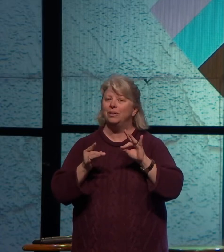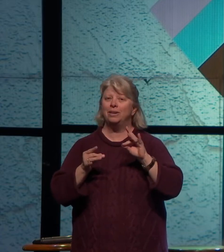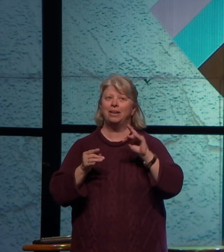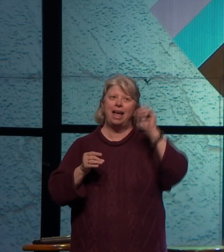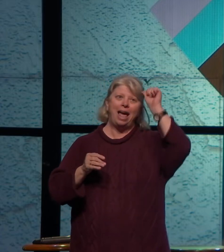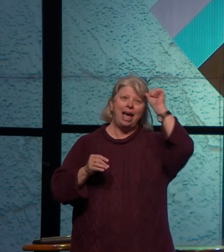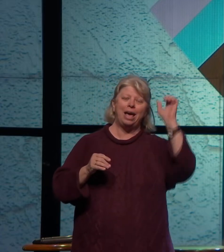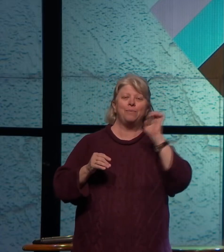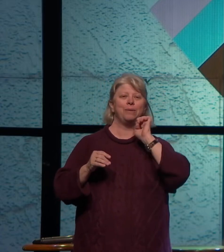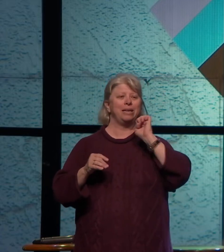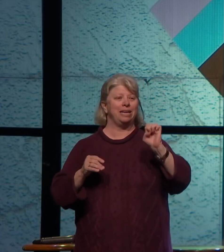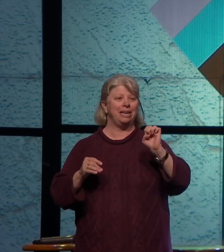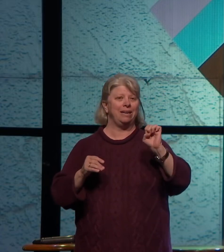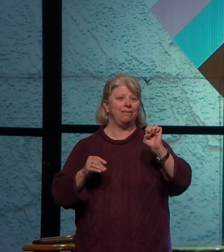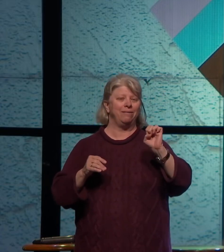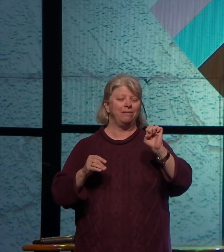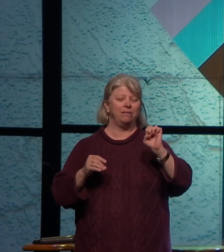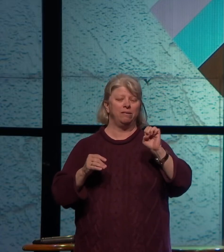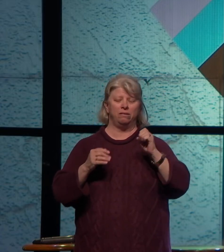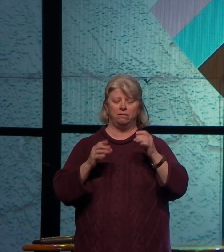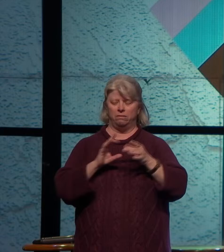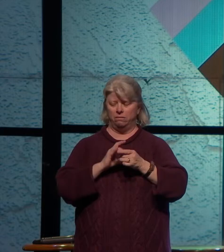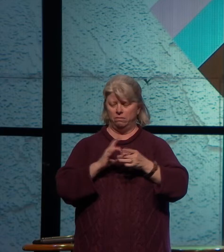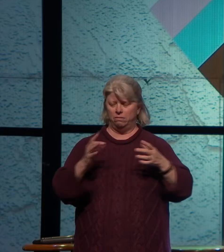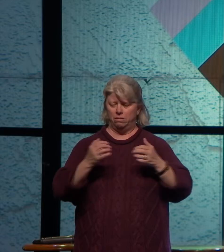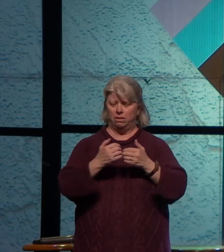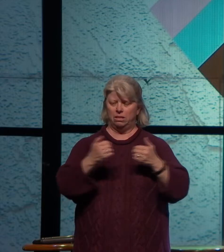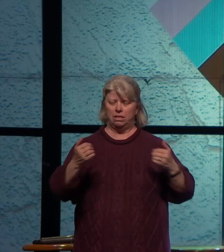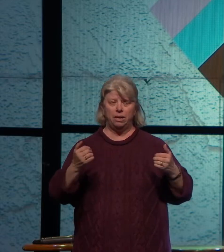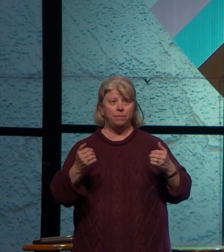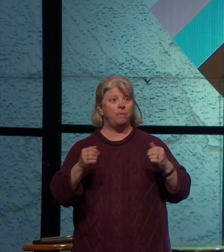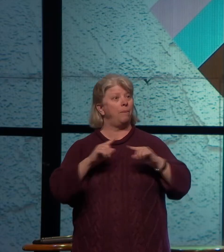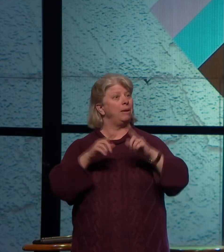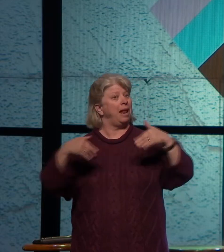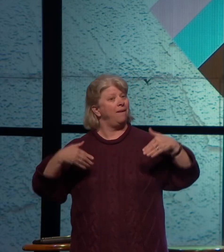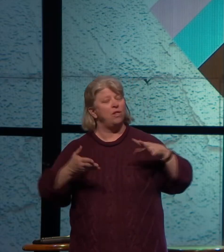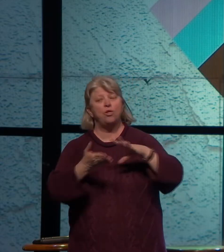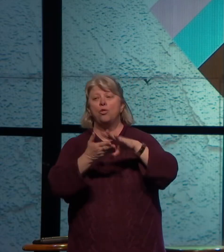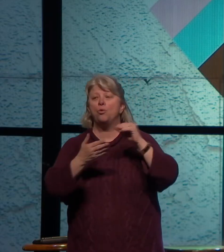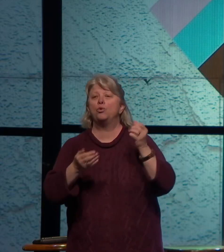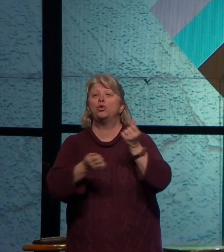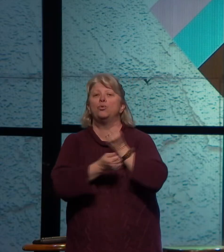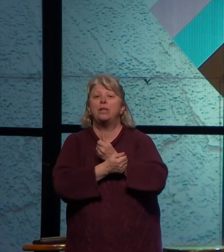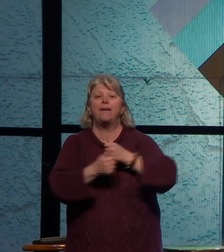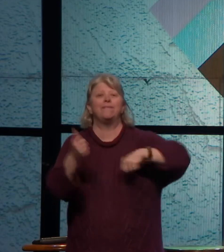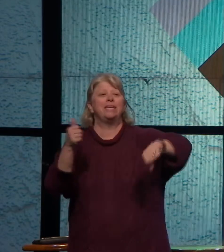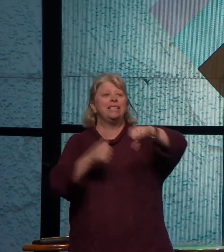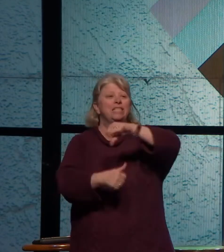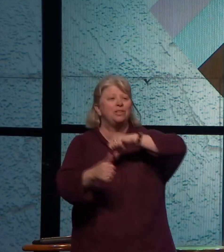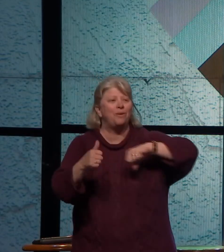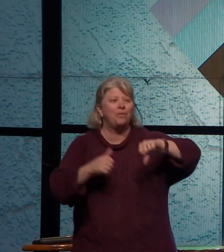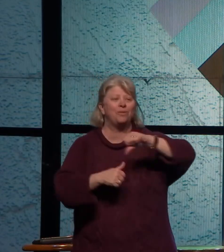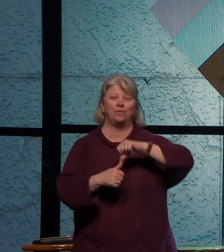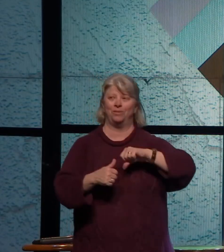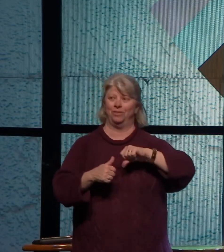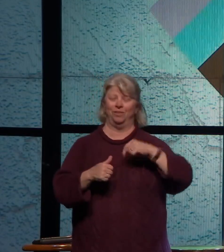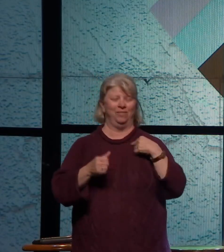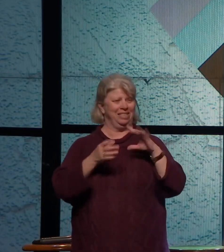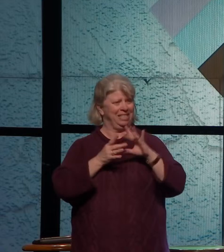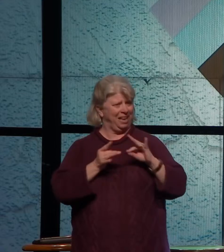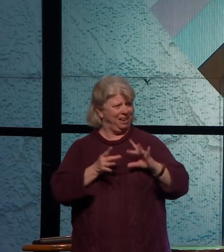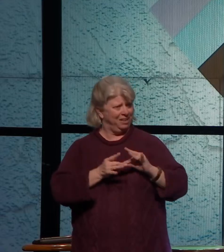Eve are together unreconciled, only in their difference, but they haven't yet learned to love each other. That's what we